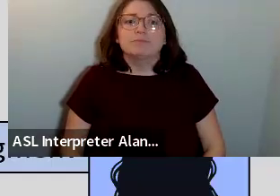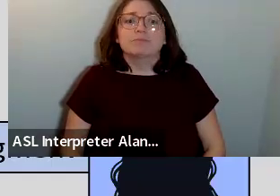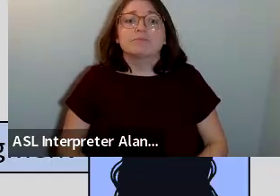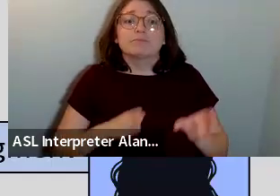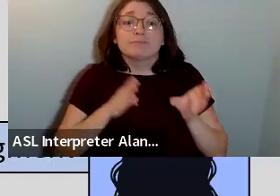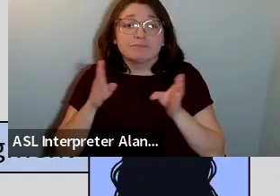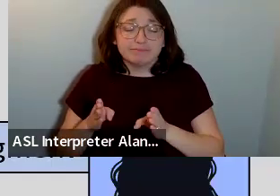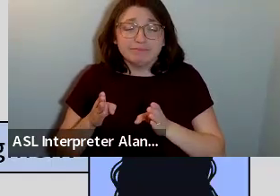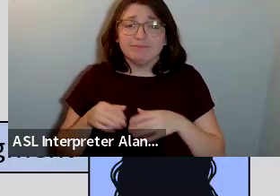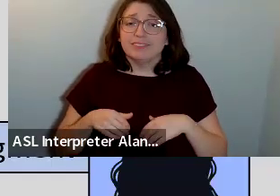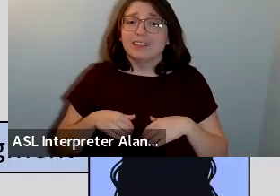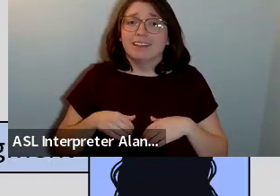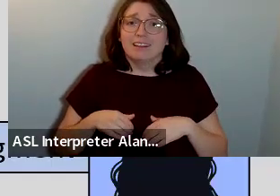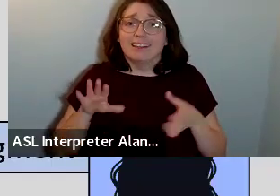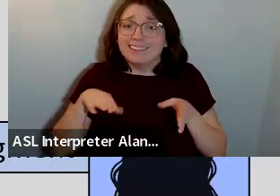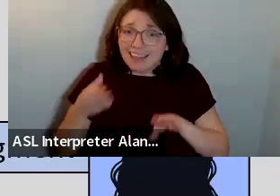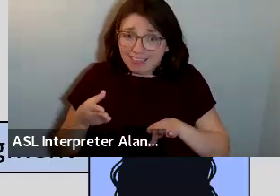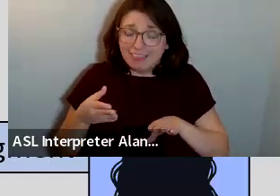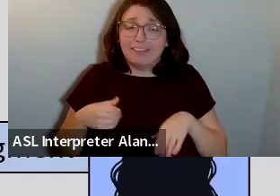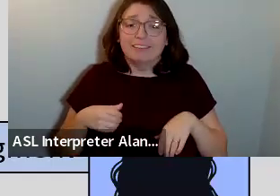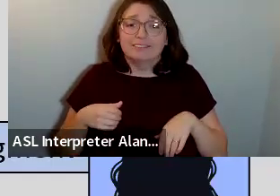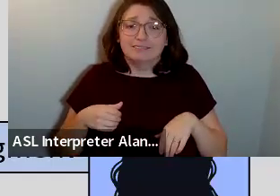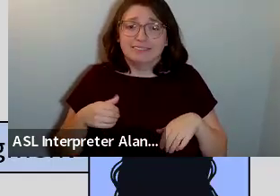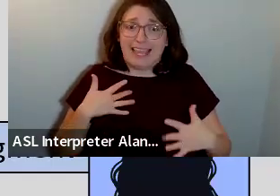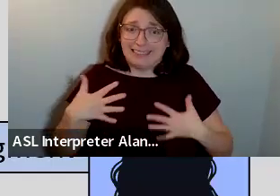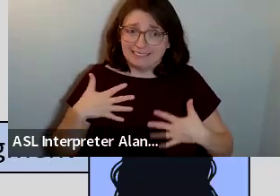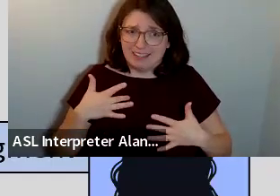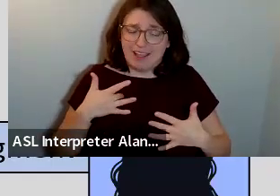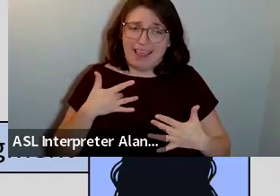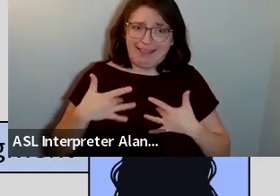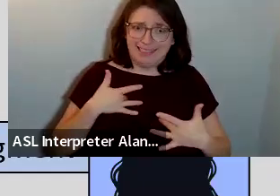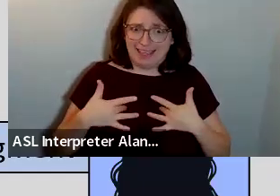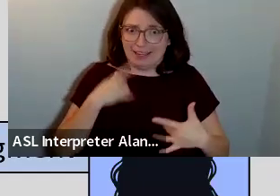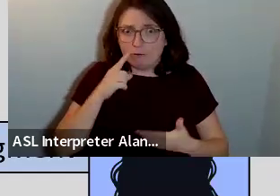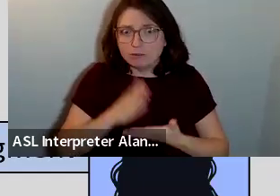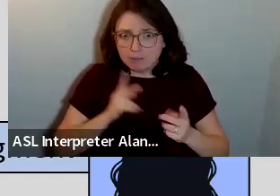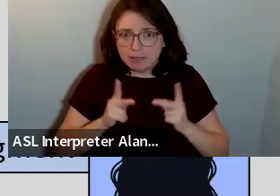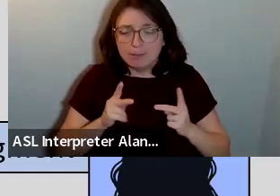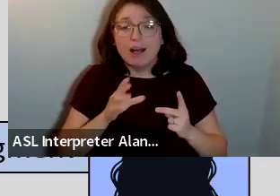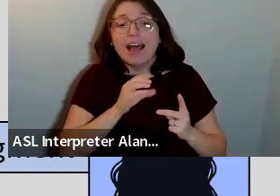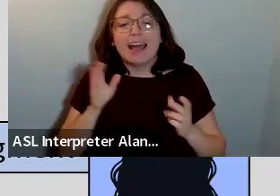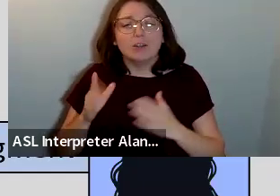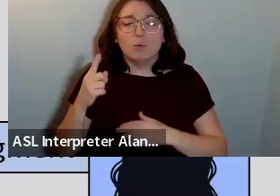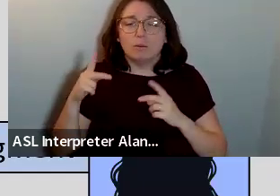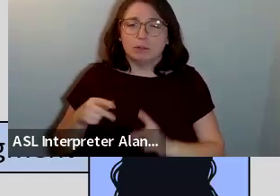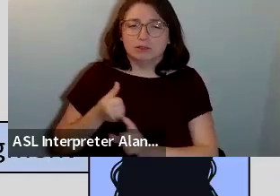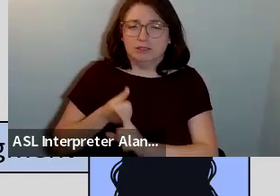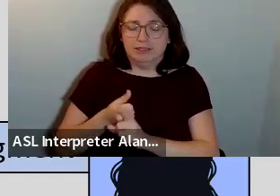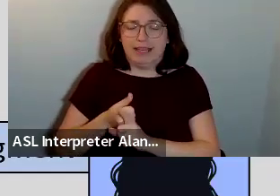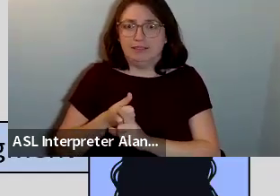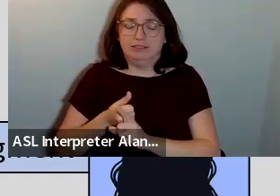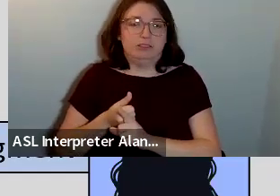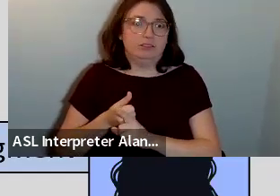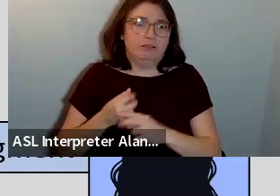death anxiety for many, and somebody who's bound by fear. You'll learn more about these stories just with some vignettes momentarily,